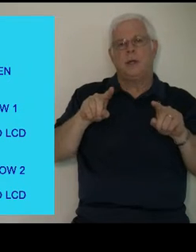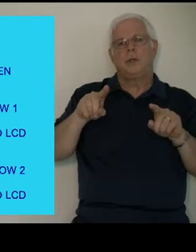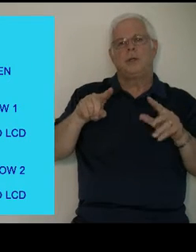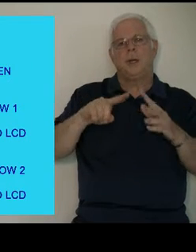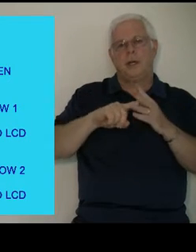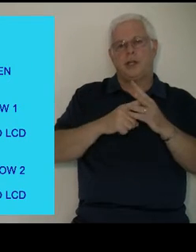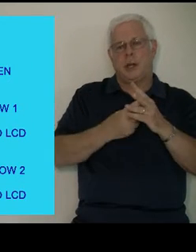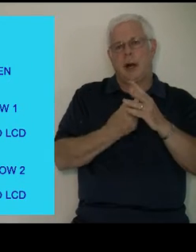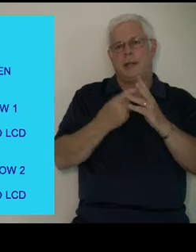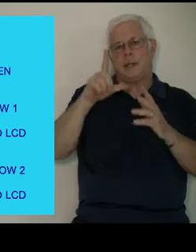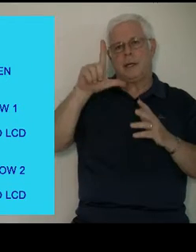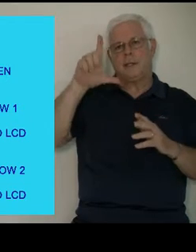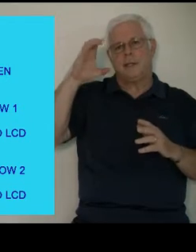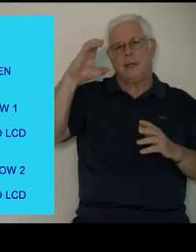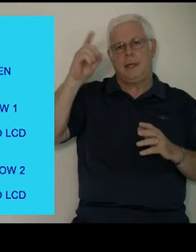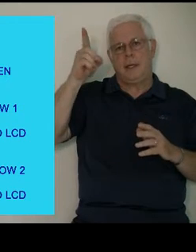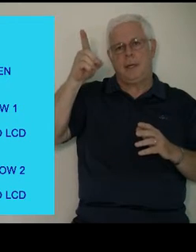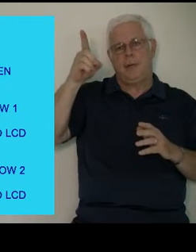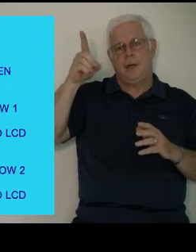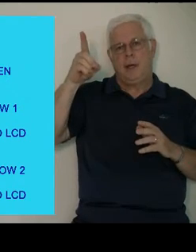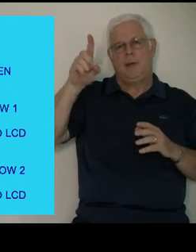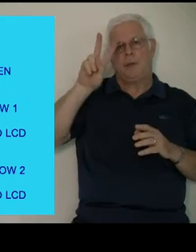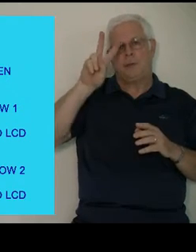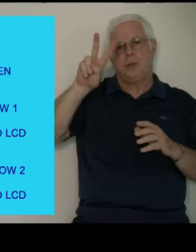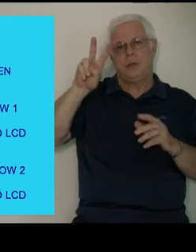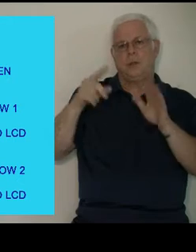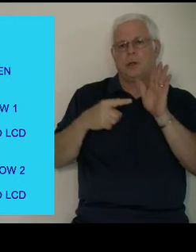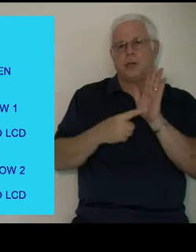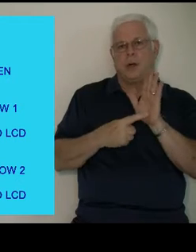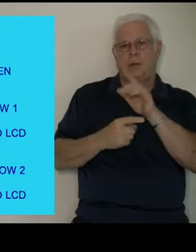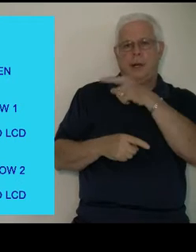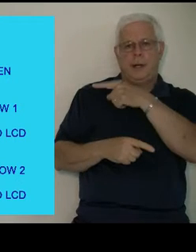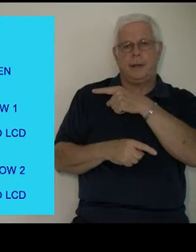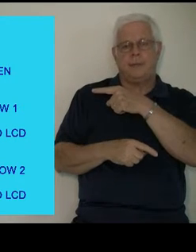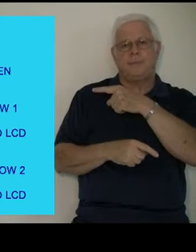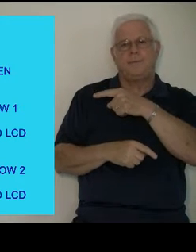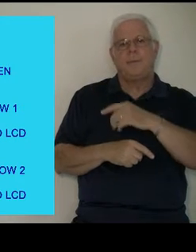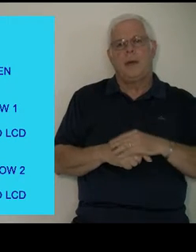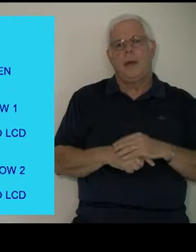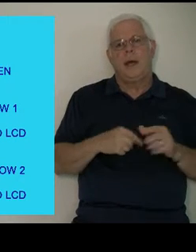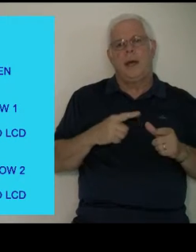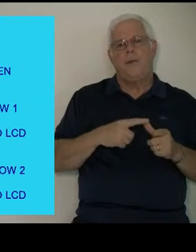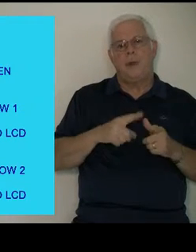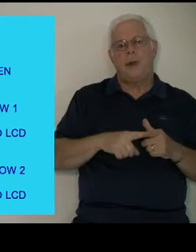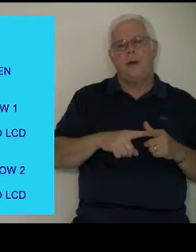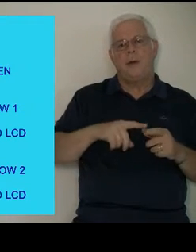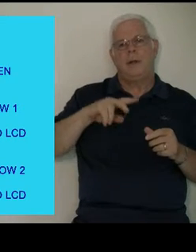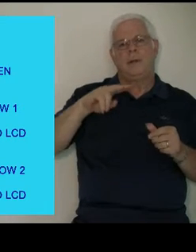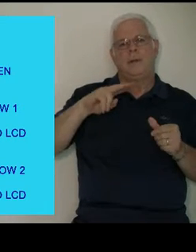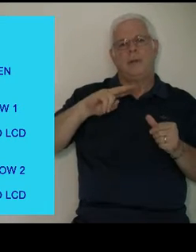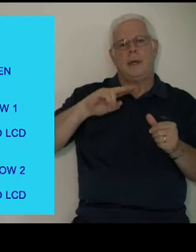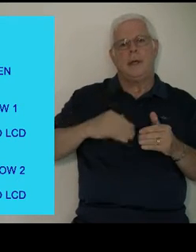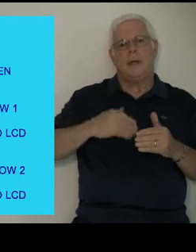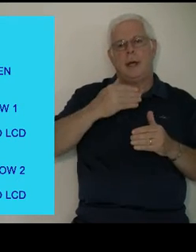to initialize the LCD, and those 2 are shown right here. And then the